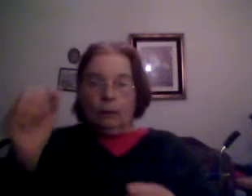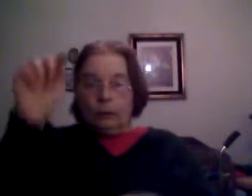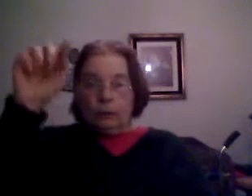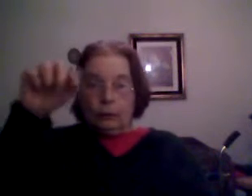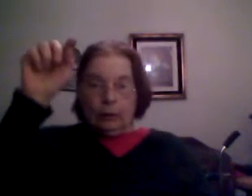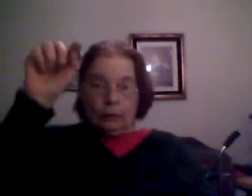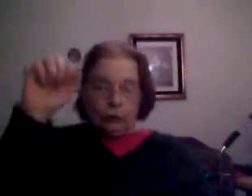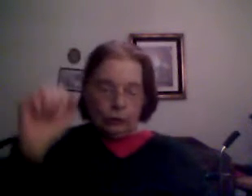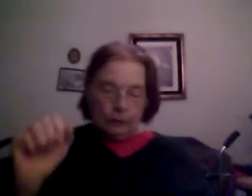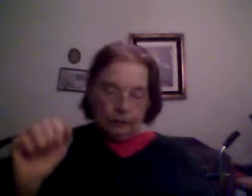or switch.